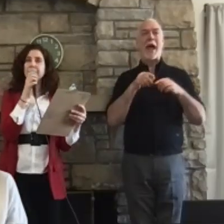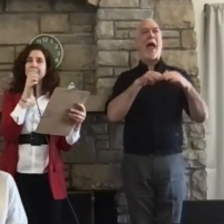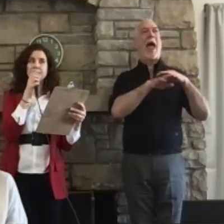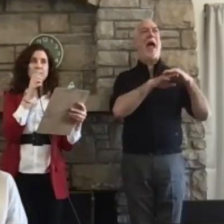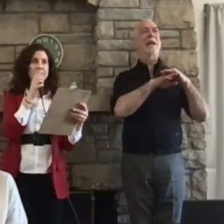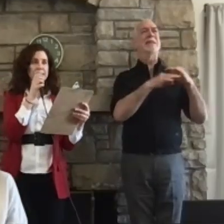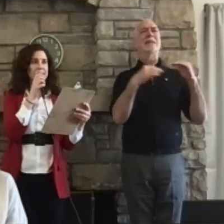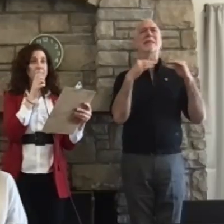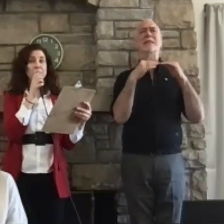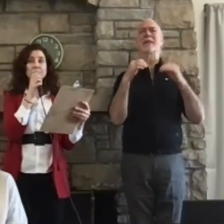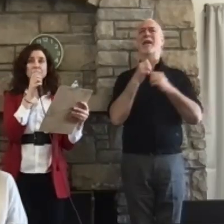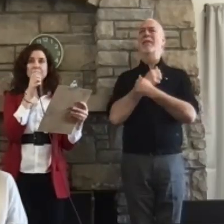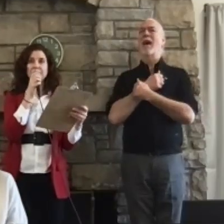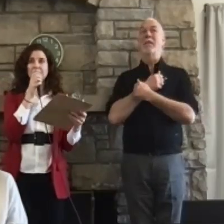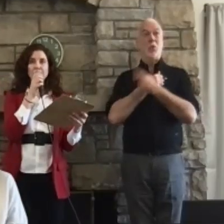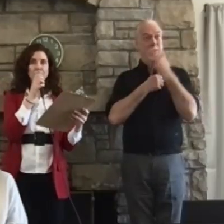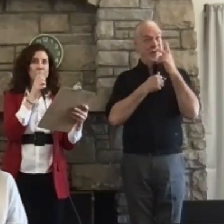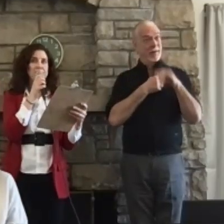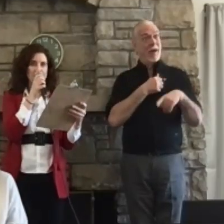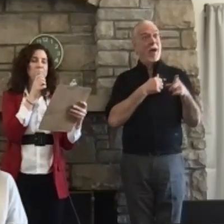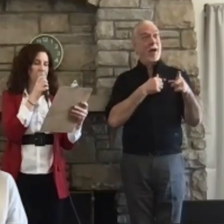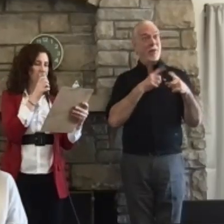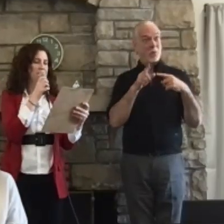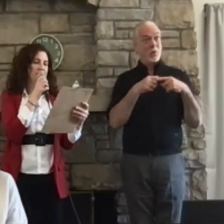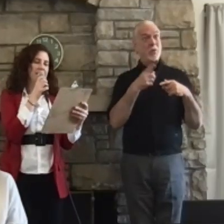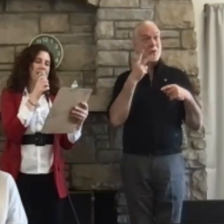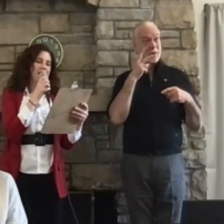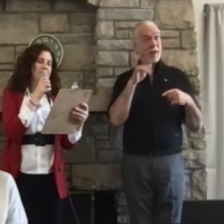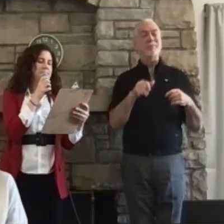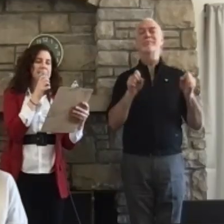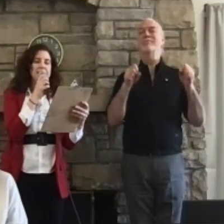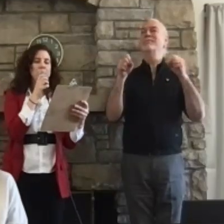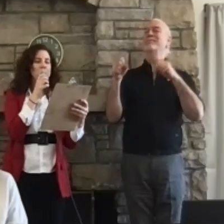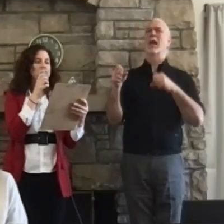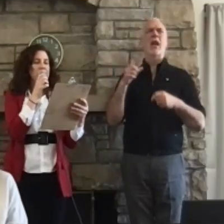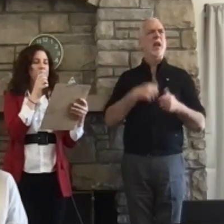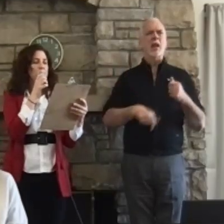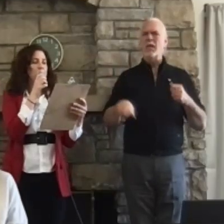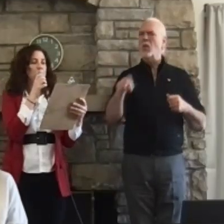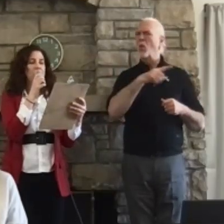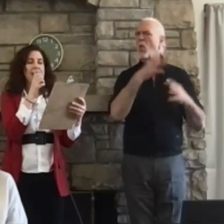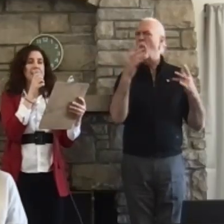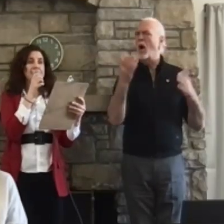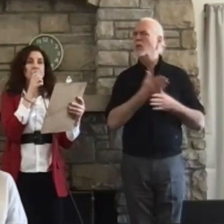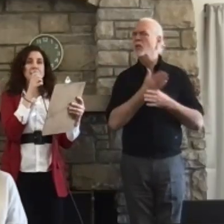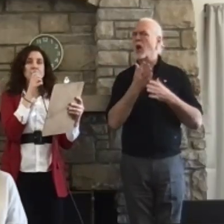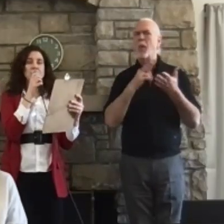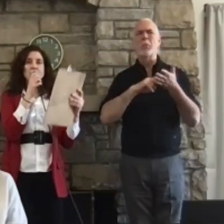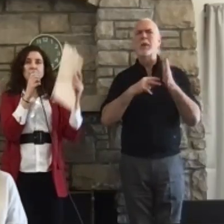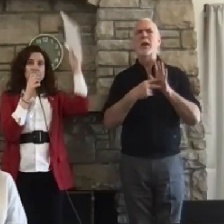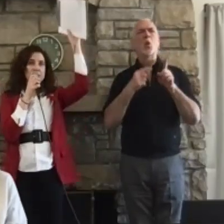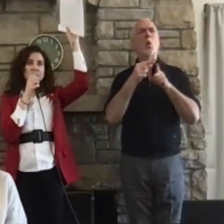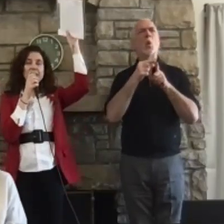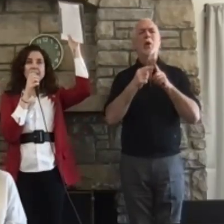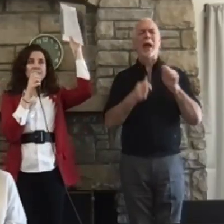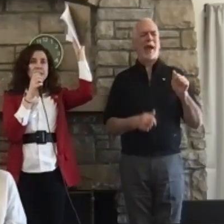our event graphic. Did anyone notice those when it was read to you? Or does anyone want to share what the word access means to